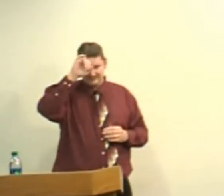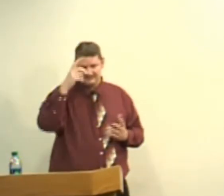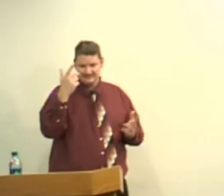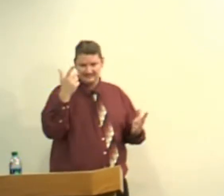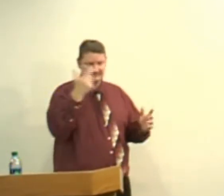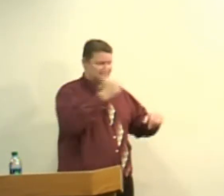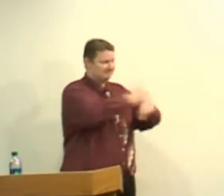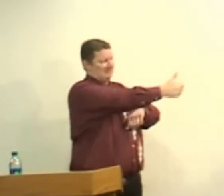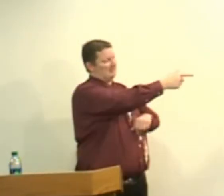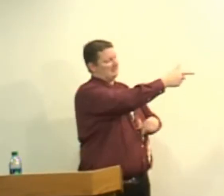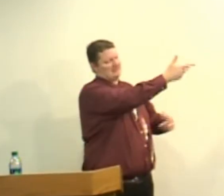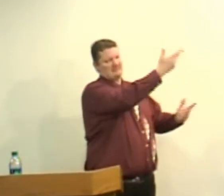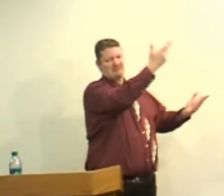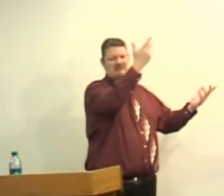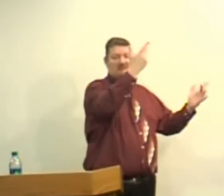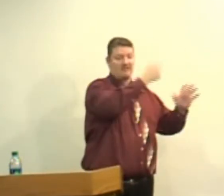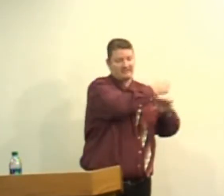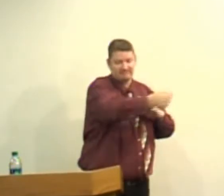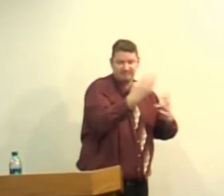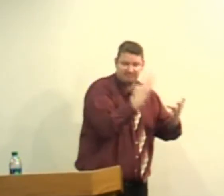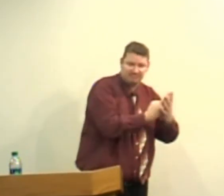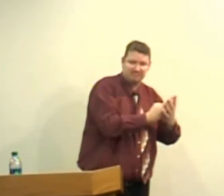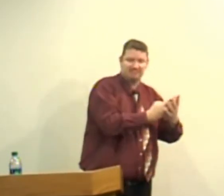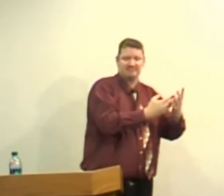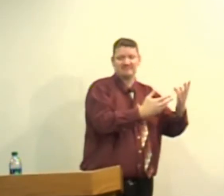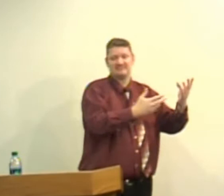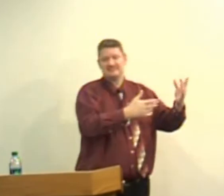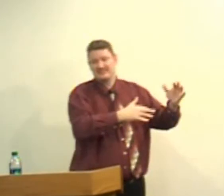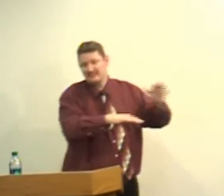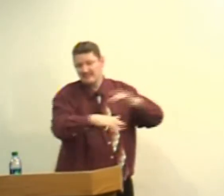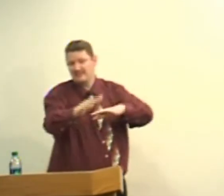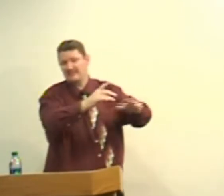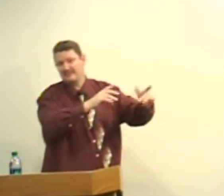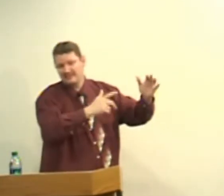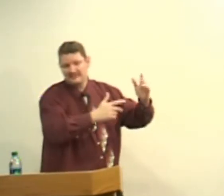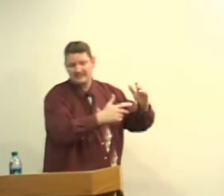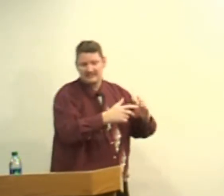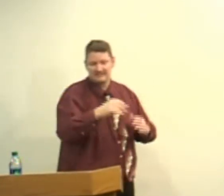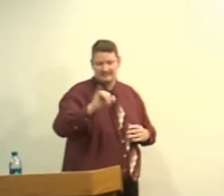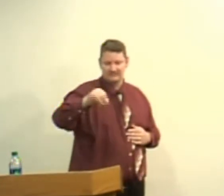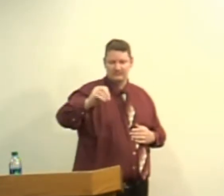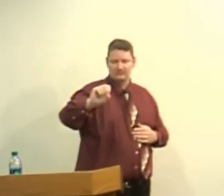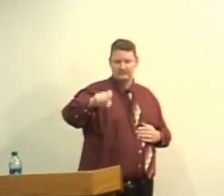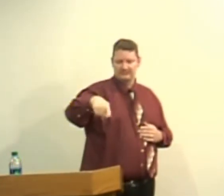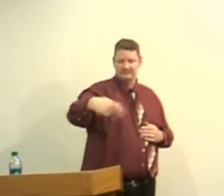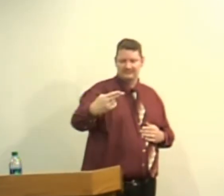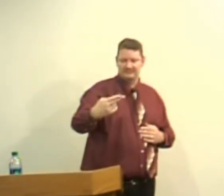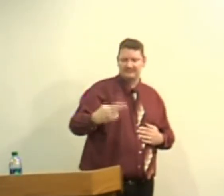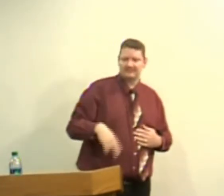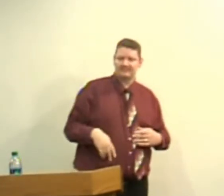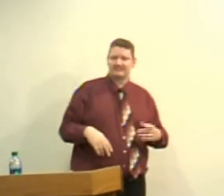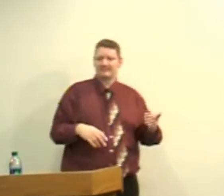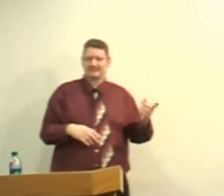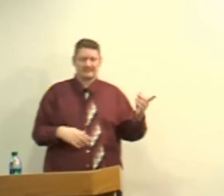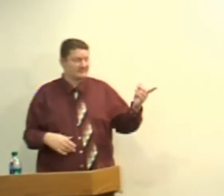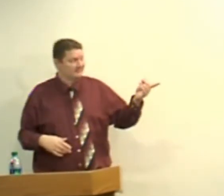You know, in Isaiah, you know, they wanted to blame Joseph. Joseph, they wanted to blame Joseph